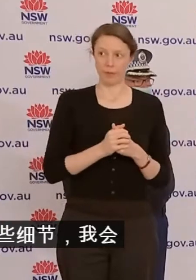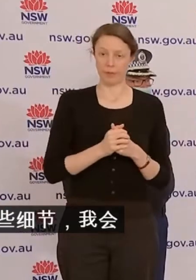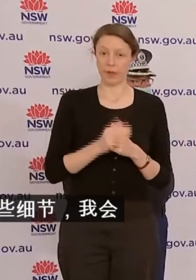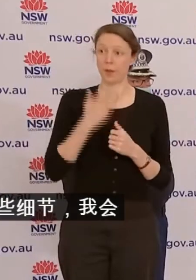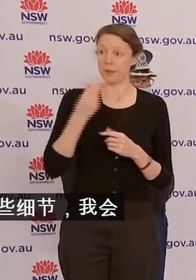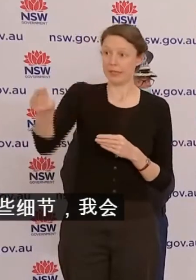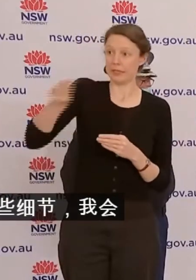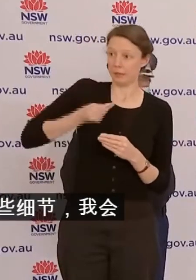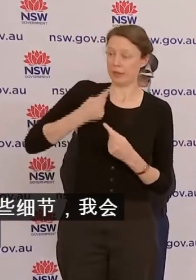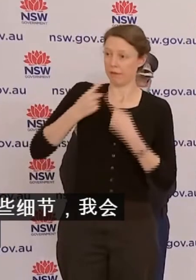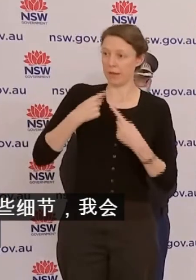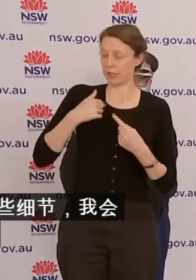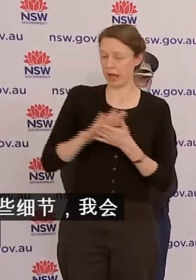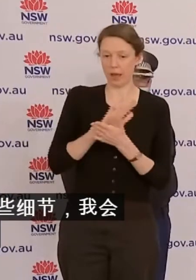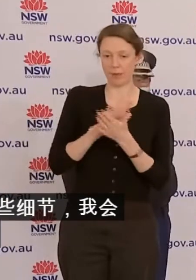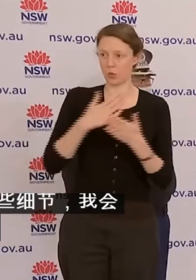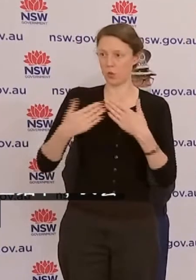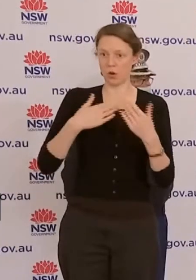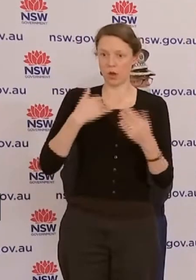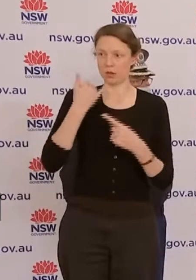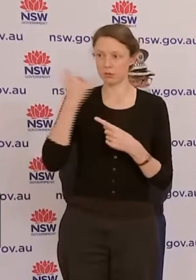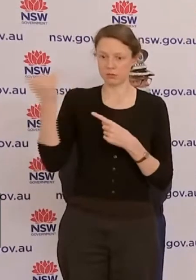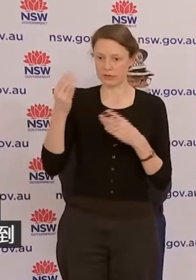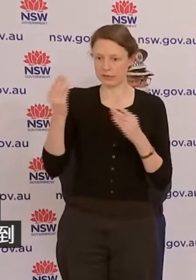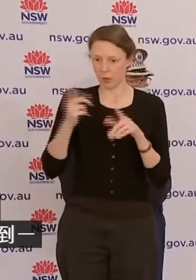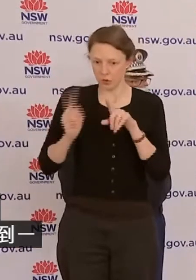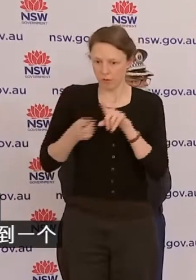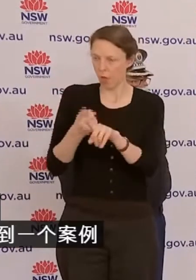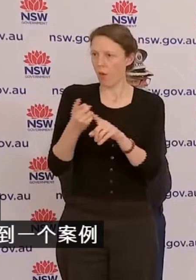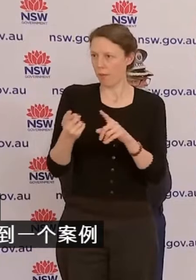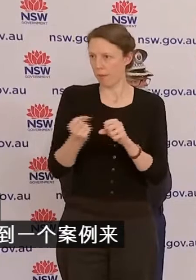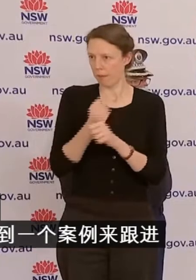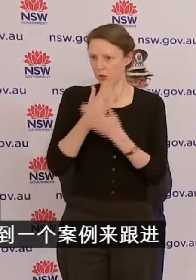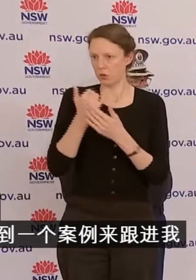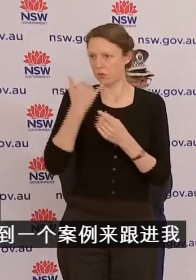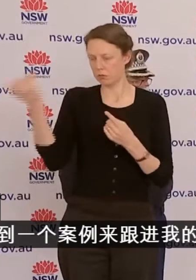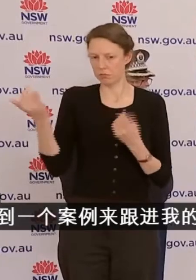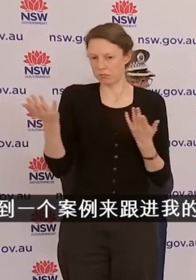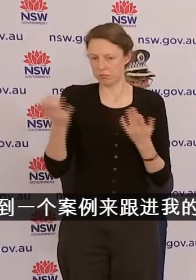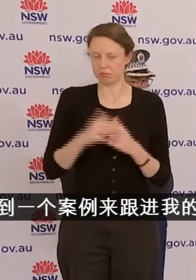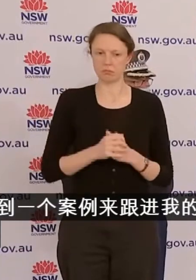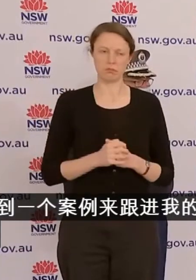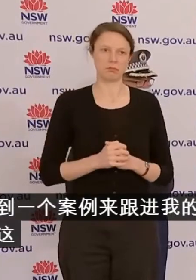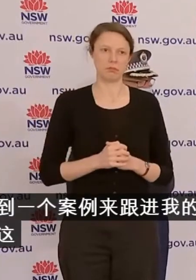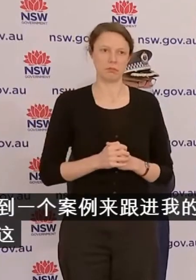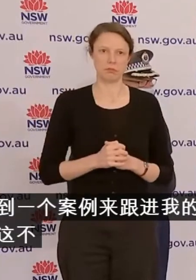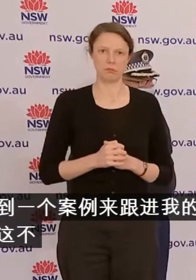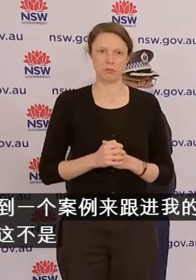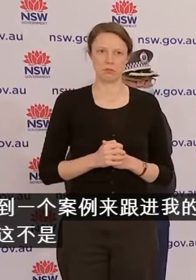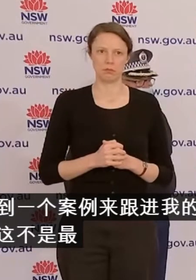details, I'd be very happy to arrange a case to follow that up. I mean, clearly that's